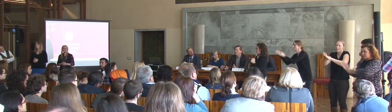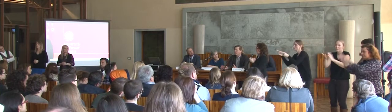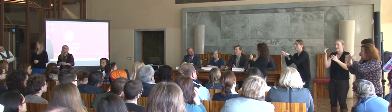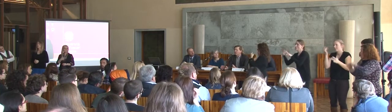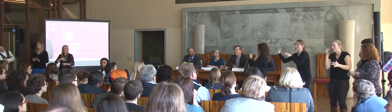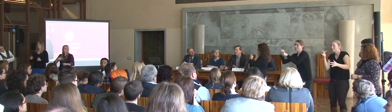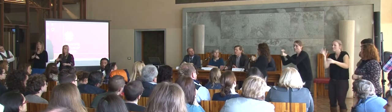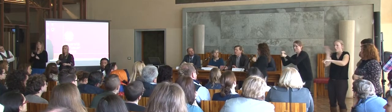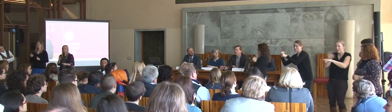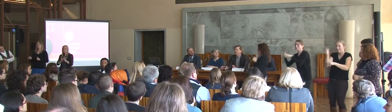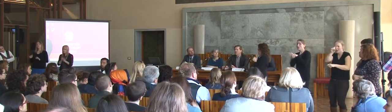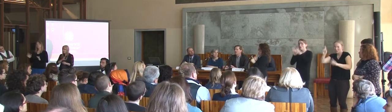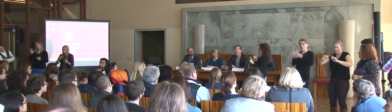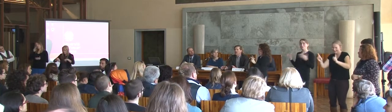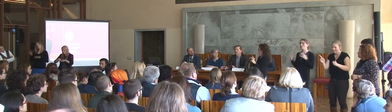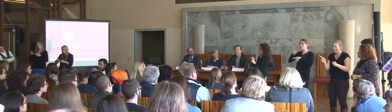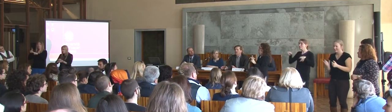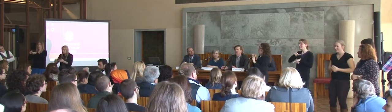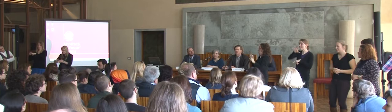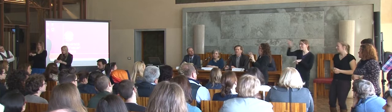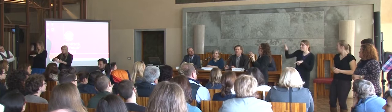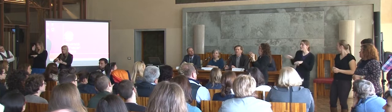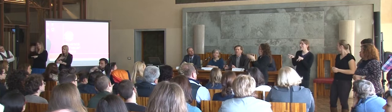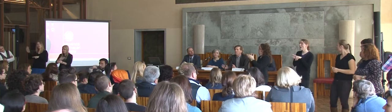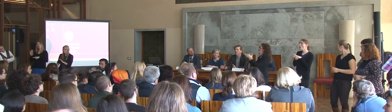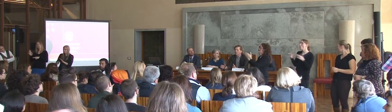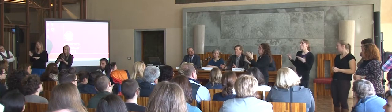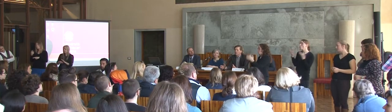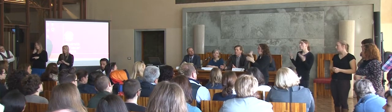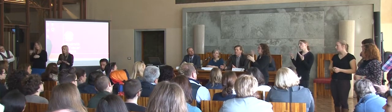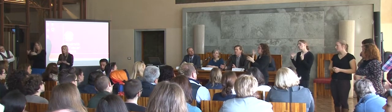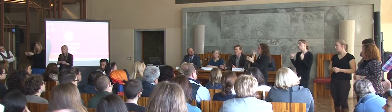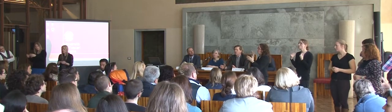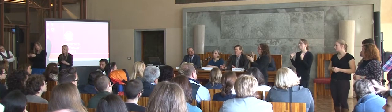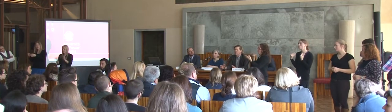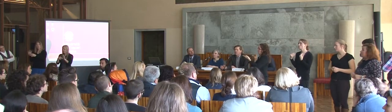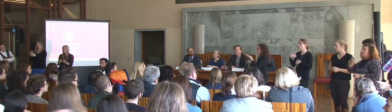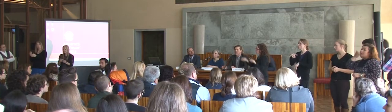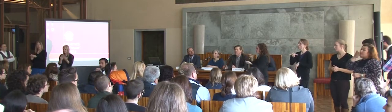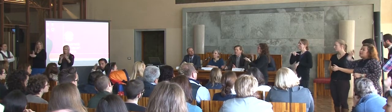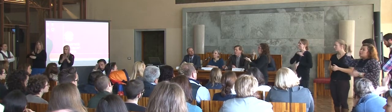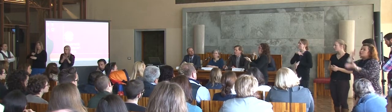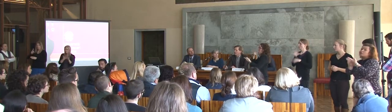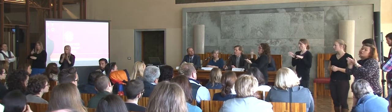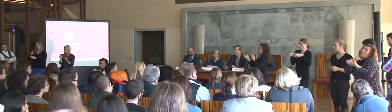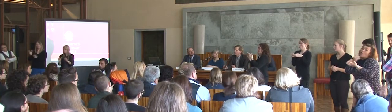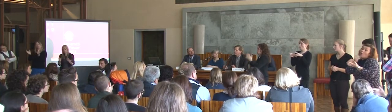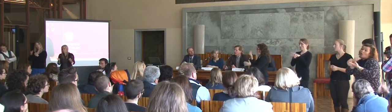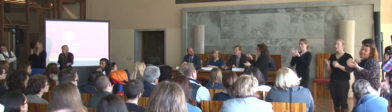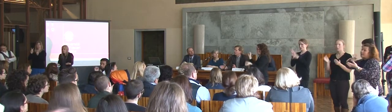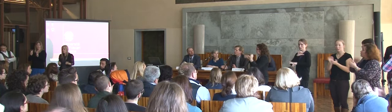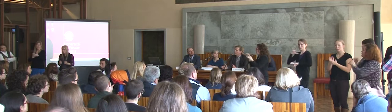local special interest groups who wants to add a certain amount of words and videos to the dictionary, and it's okay. They